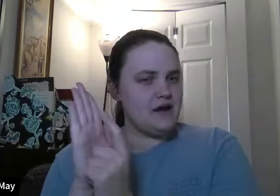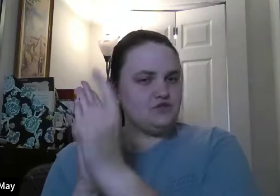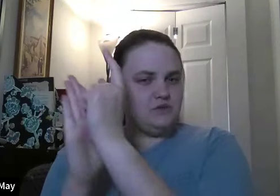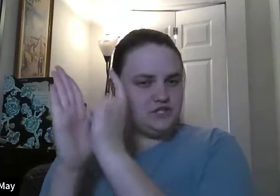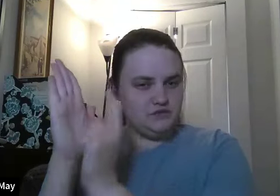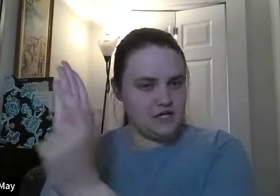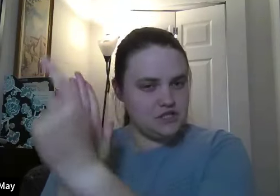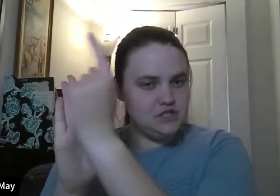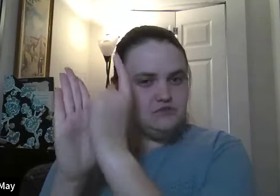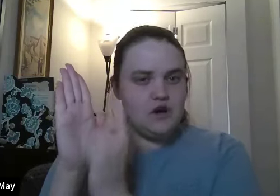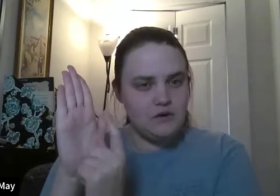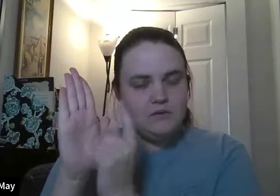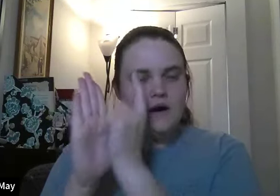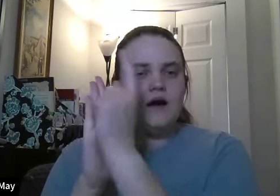matters which direction you go.